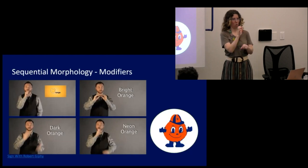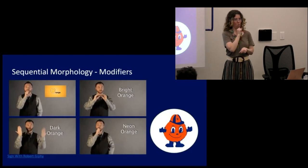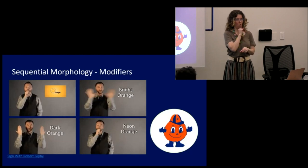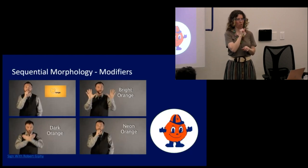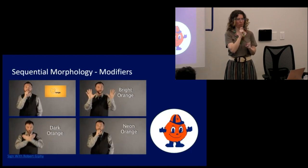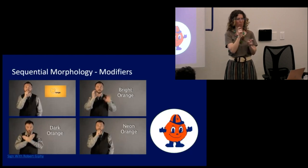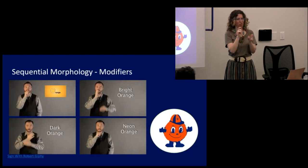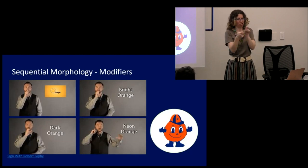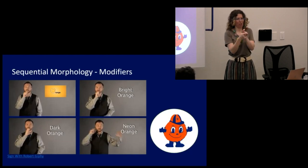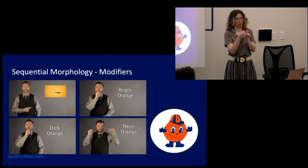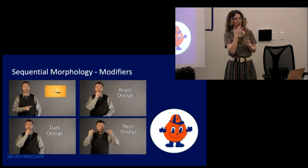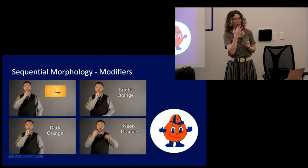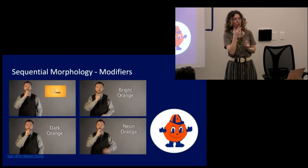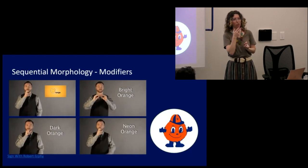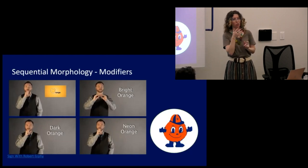morphological modifiers.